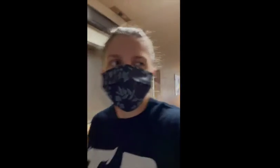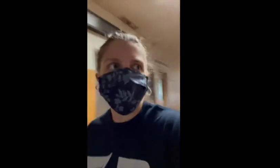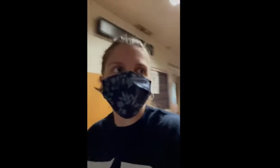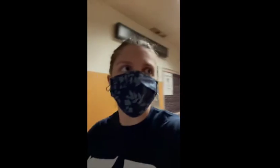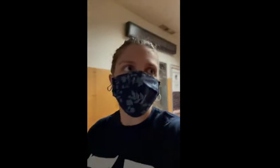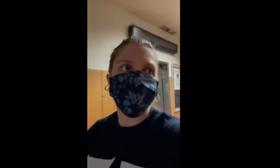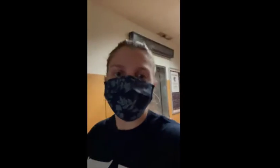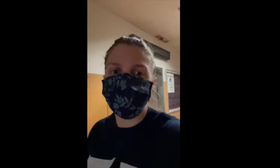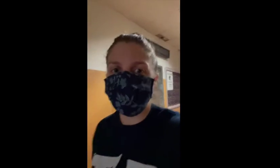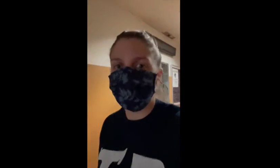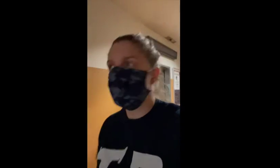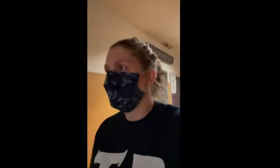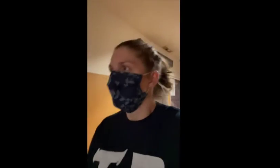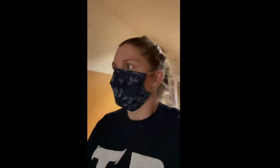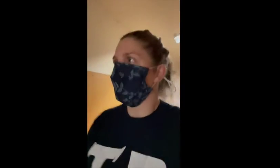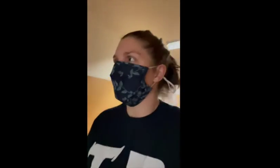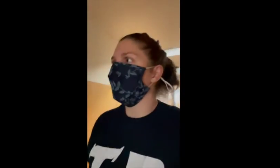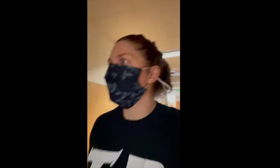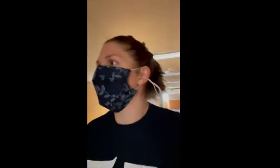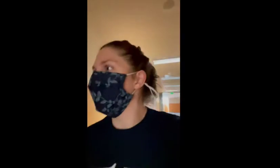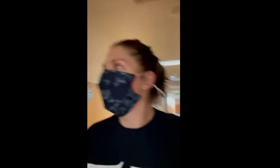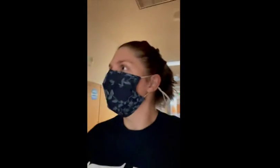Sorry, it's a little dark down here. We don't have all the lights on.